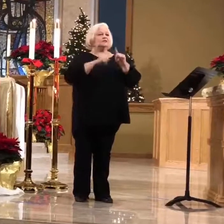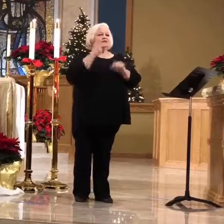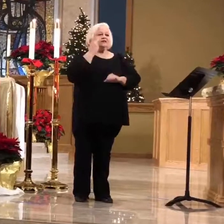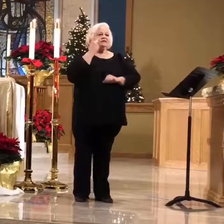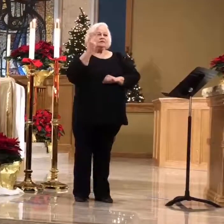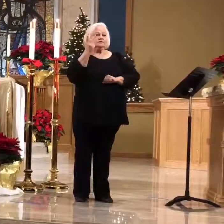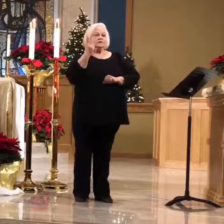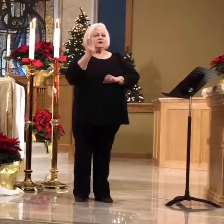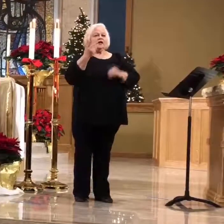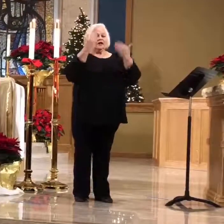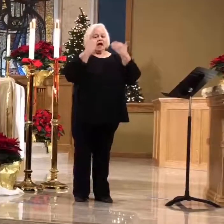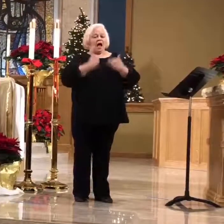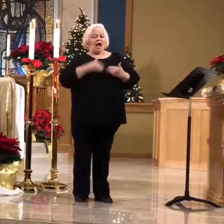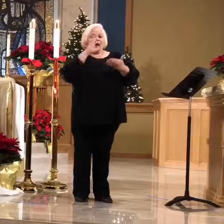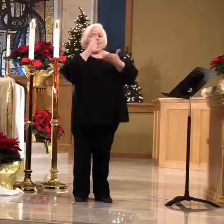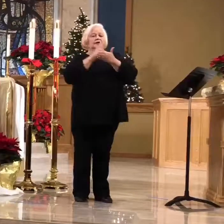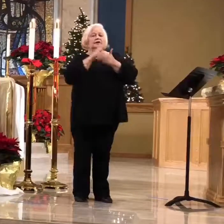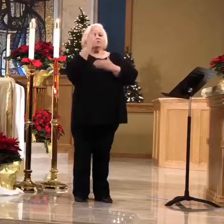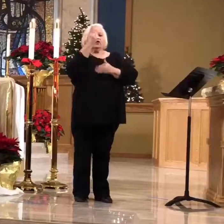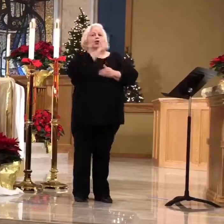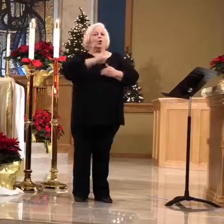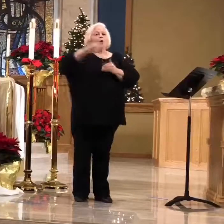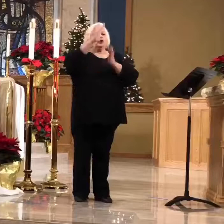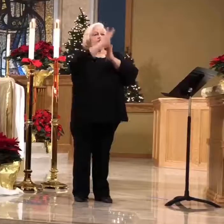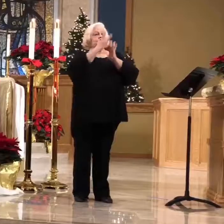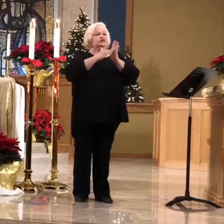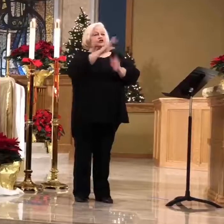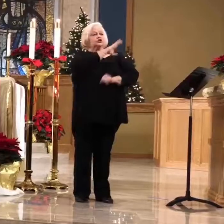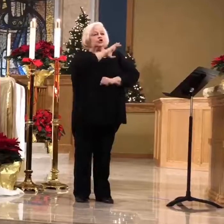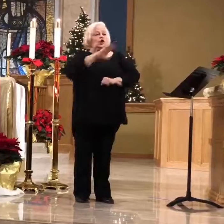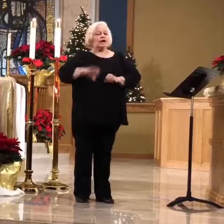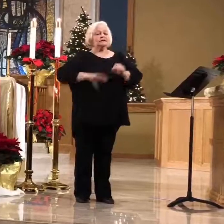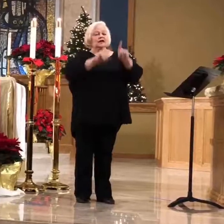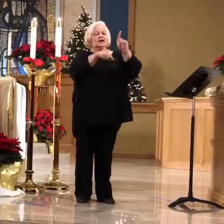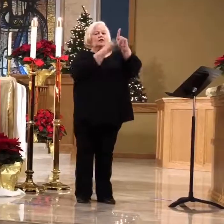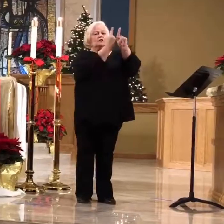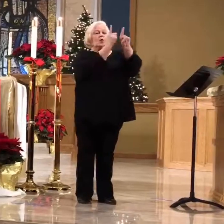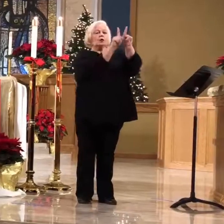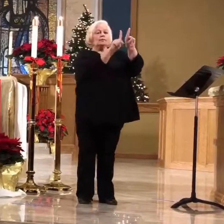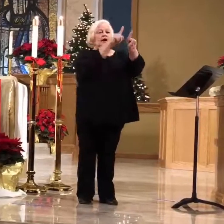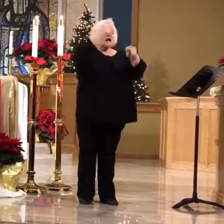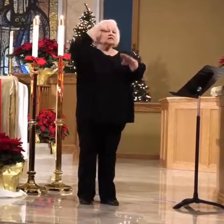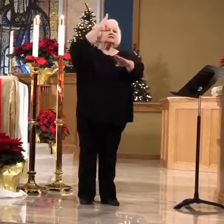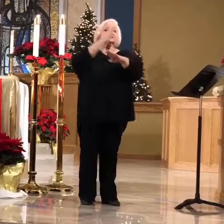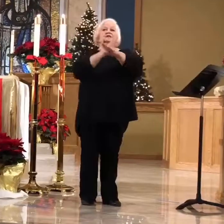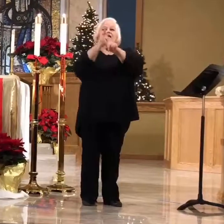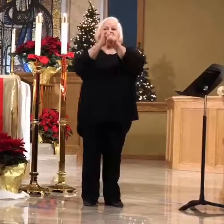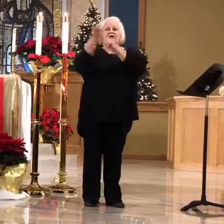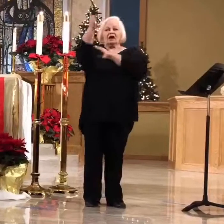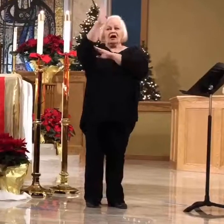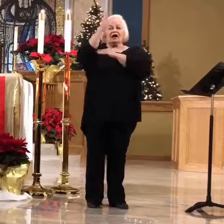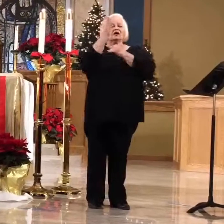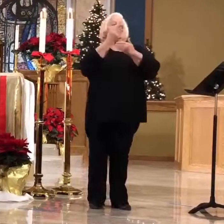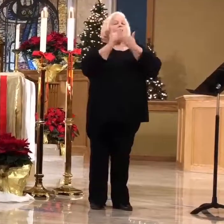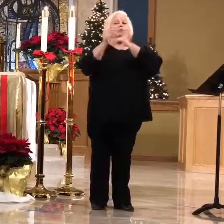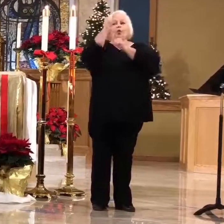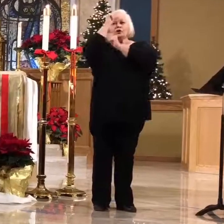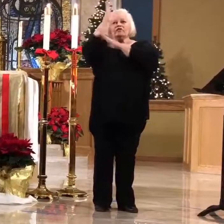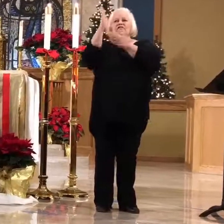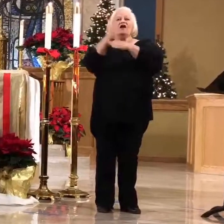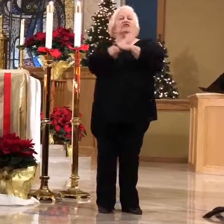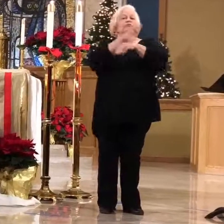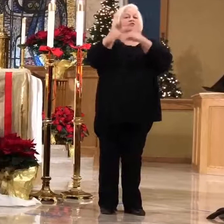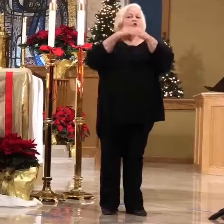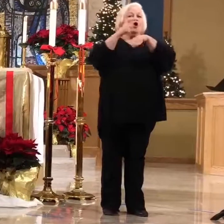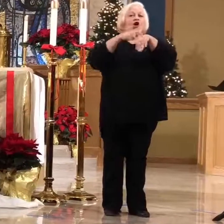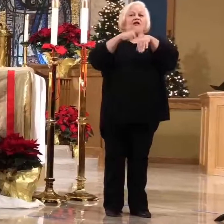invisible. I believe in one Lord Jesus Christ, the only begotten Son of God, born of the Father before all